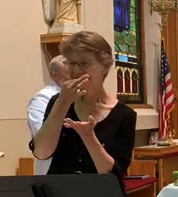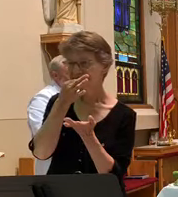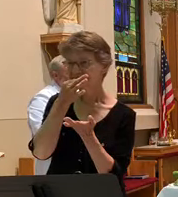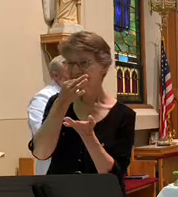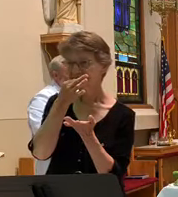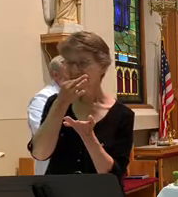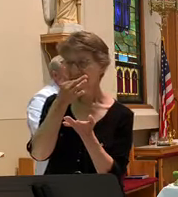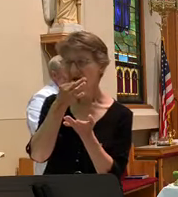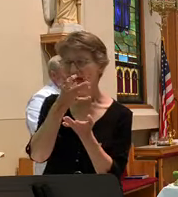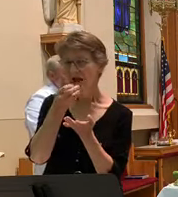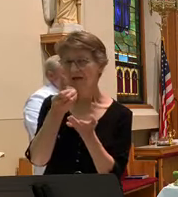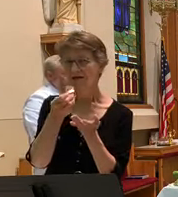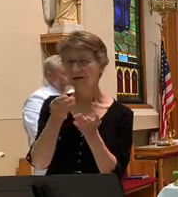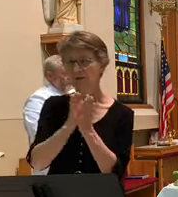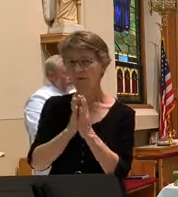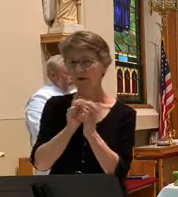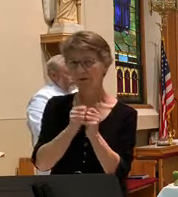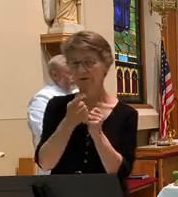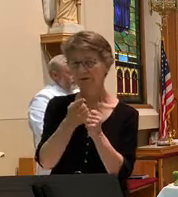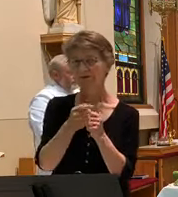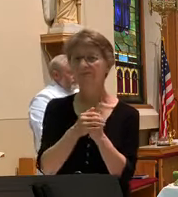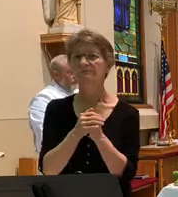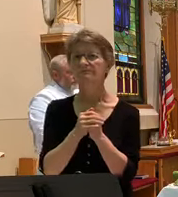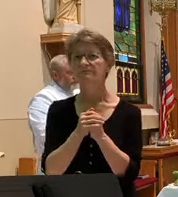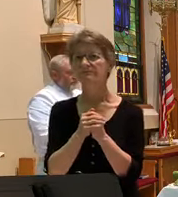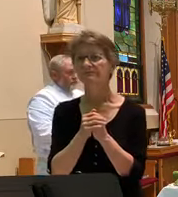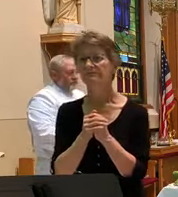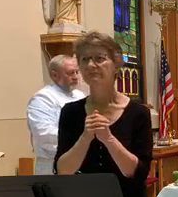as I pray this prayer for spiritual communion.